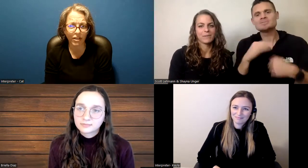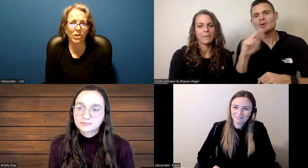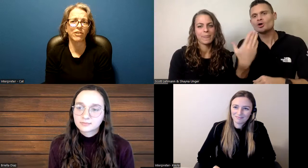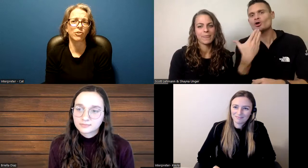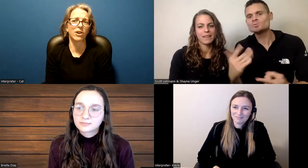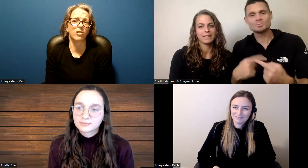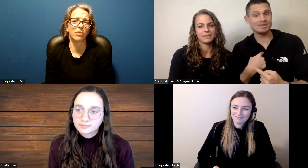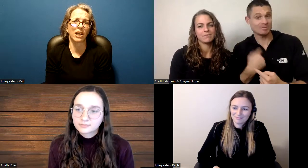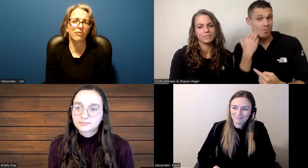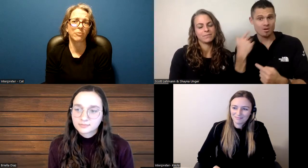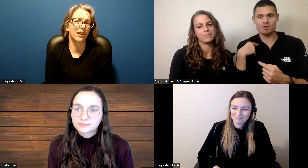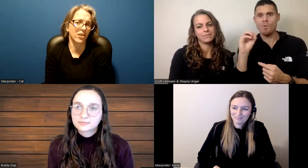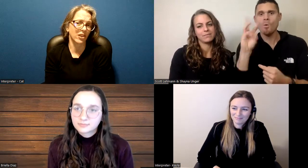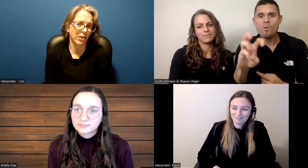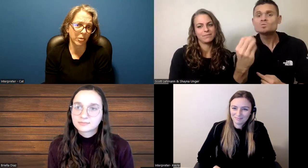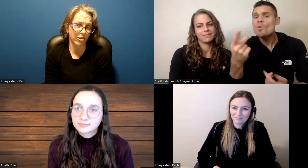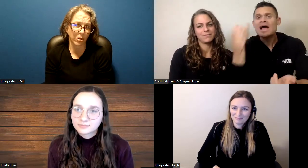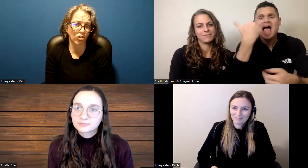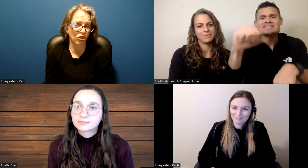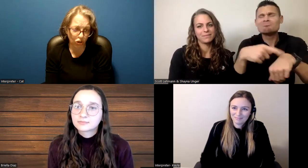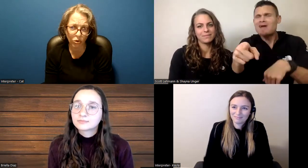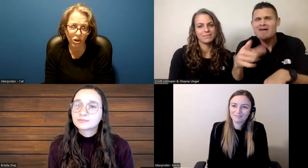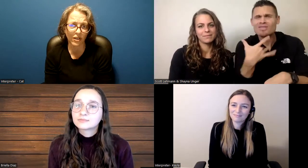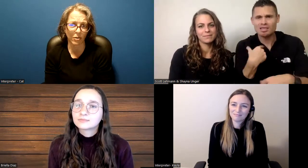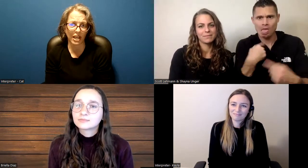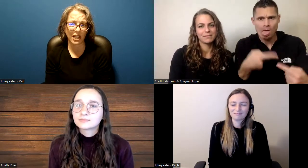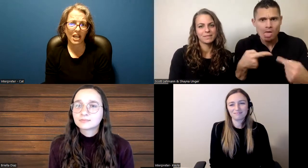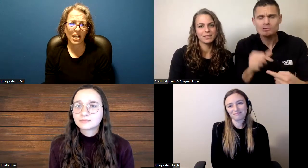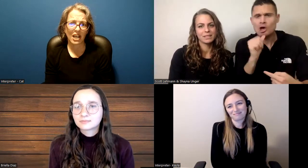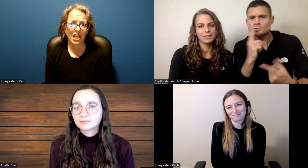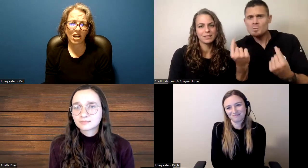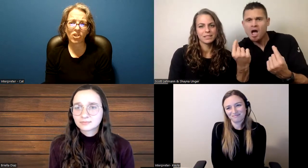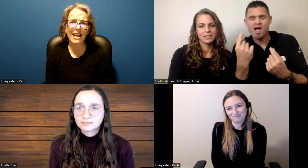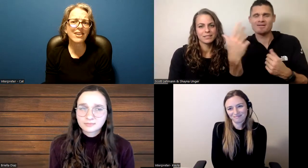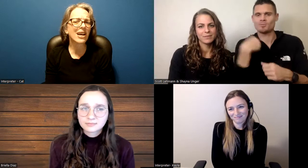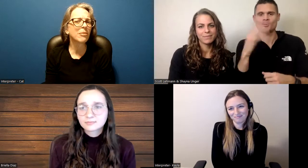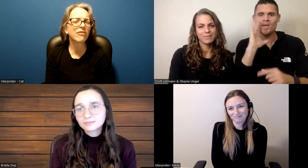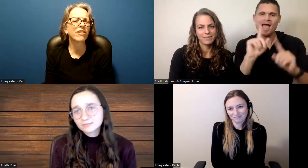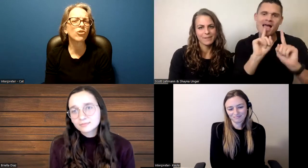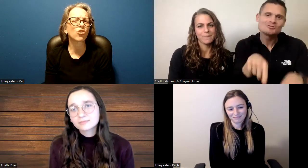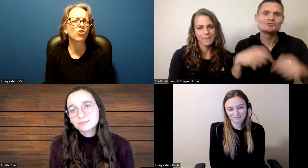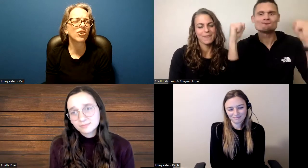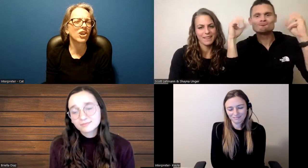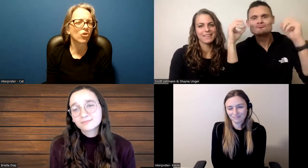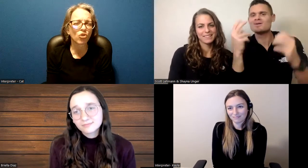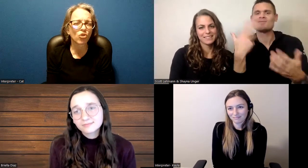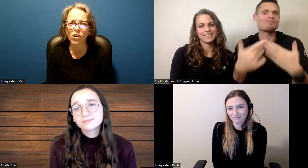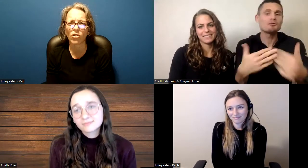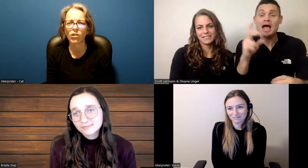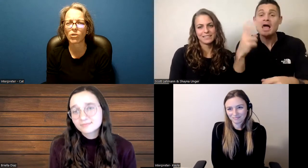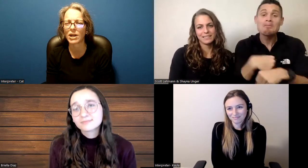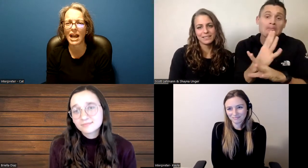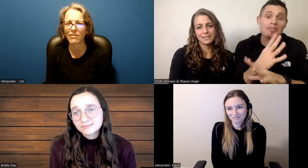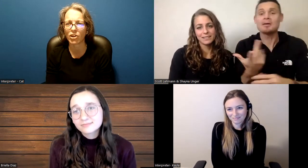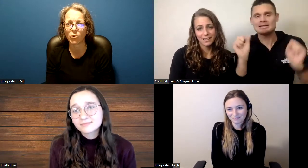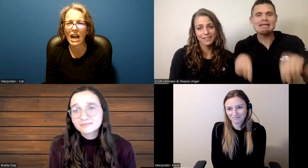deaf community for the rest of my life because the deaf community has been so good to me. You know, so anytime I felt, you know, struggle